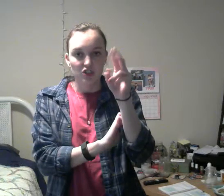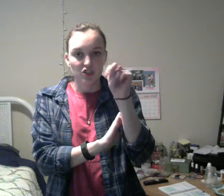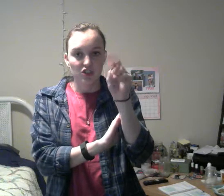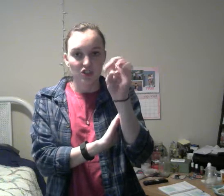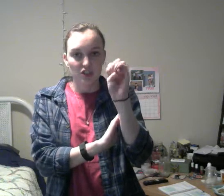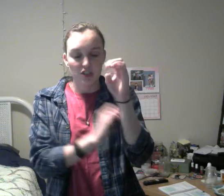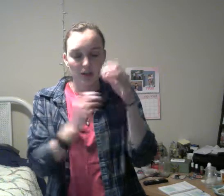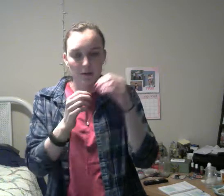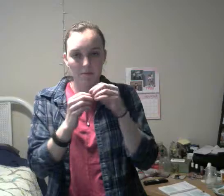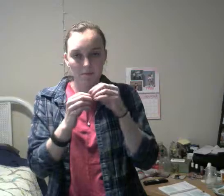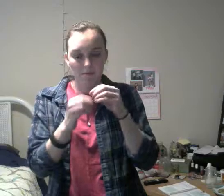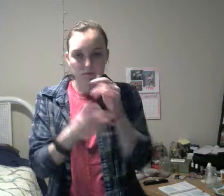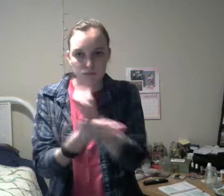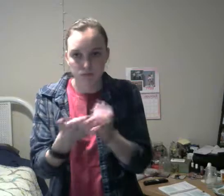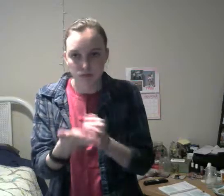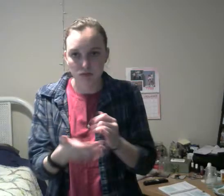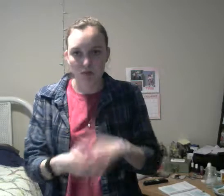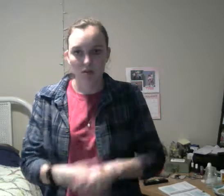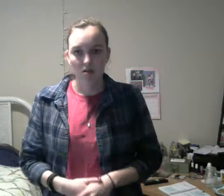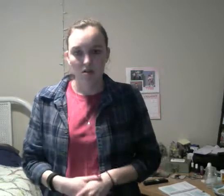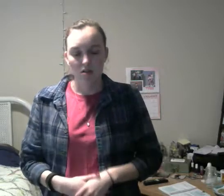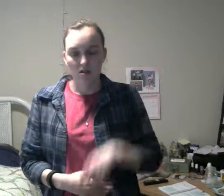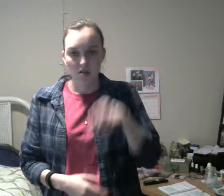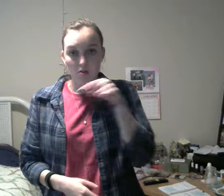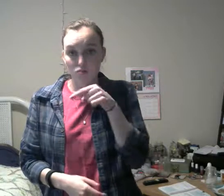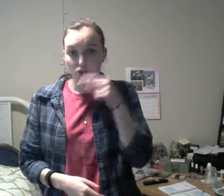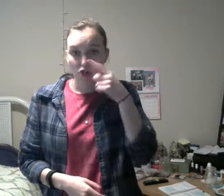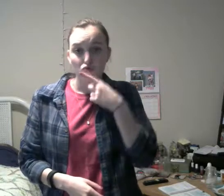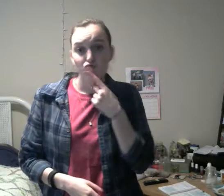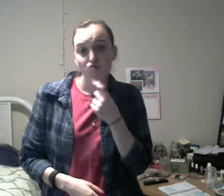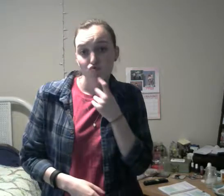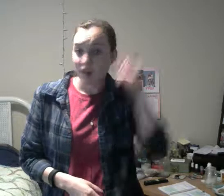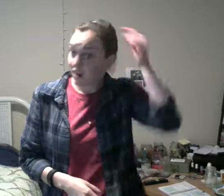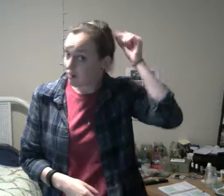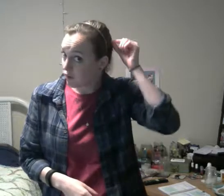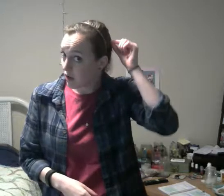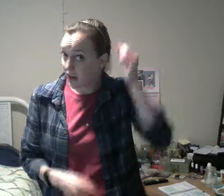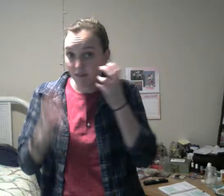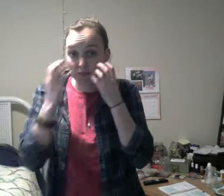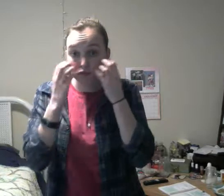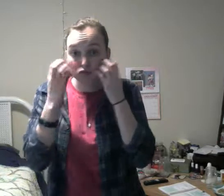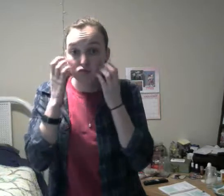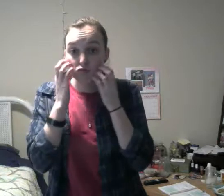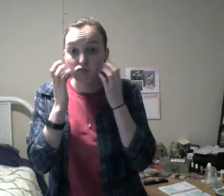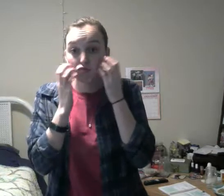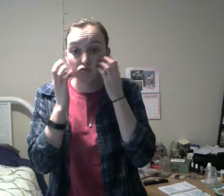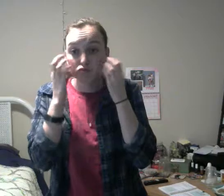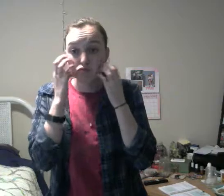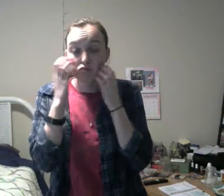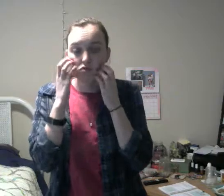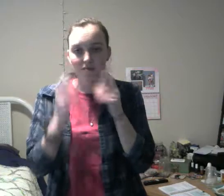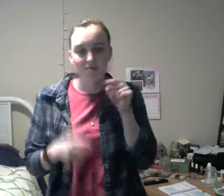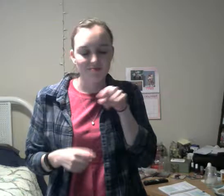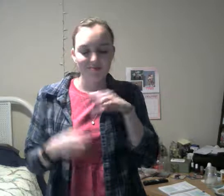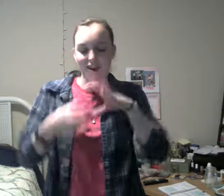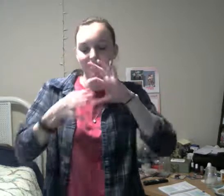crossover. Example, the red hair and freckles are linked genes. They are on the same chromosome, and that's why we tend to see them together. Last thing,